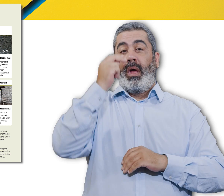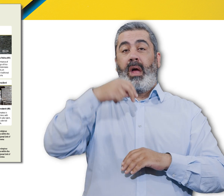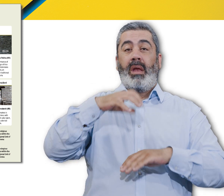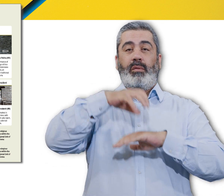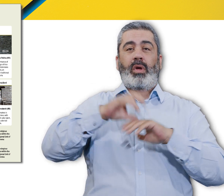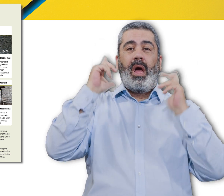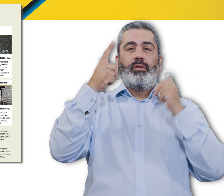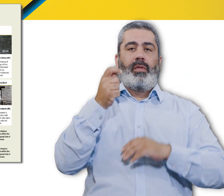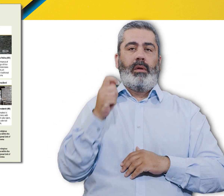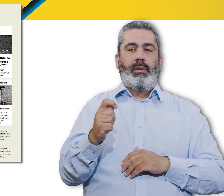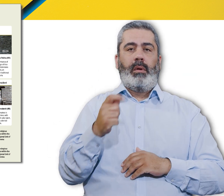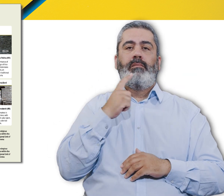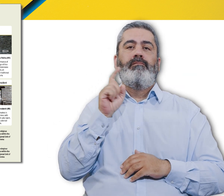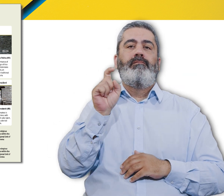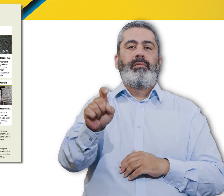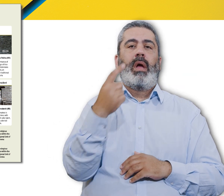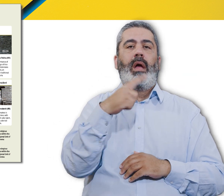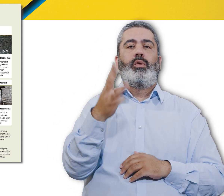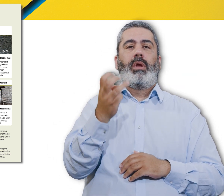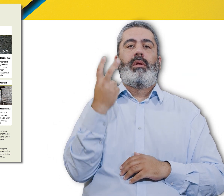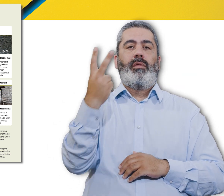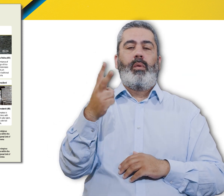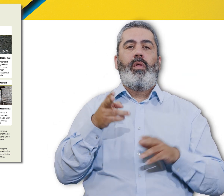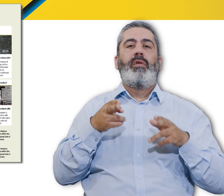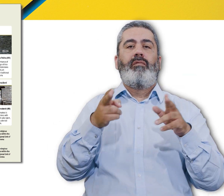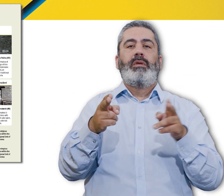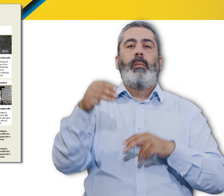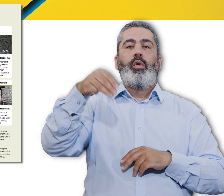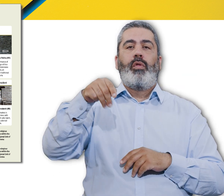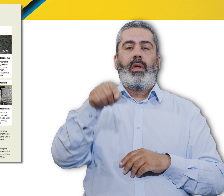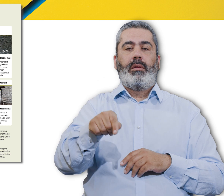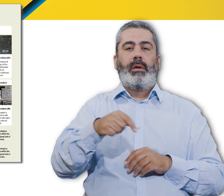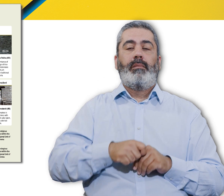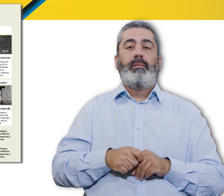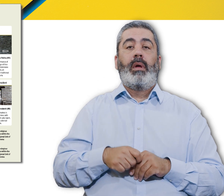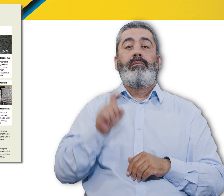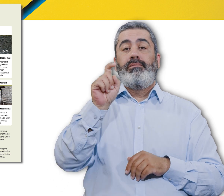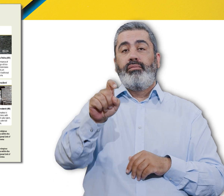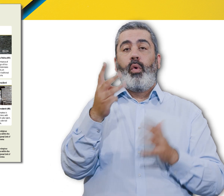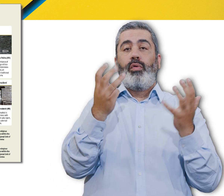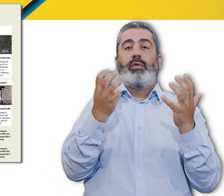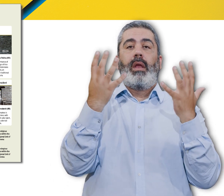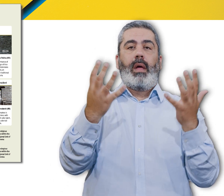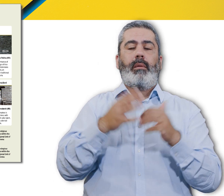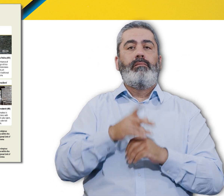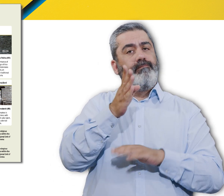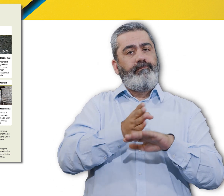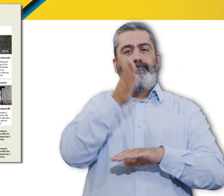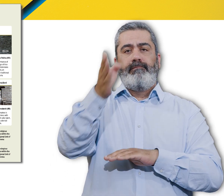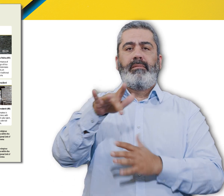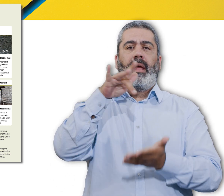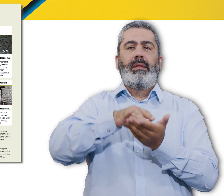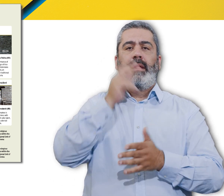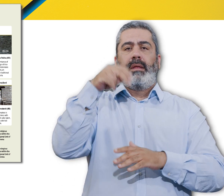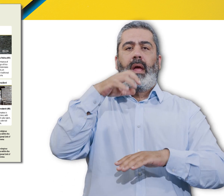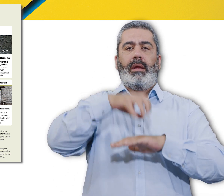of St. Athanasios, number 132, location. Minadendra, number 89. Landmark